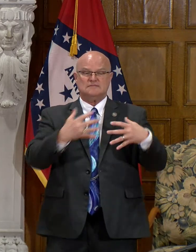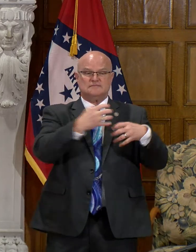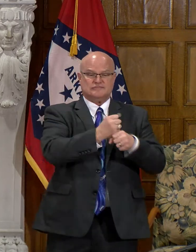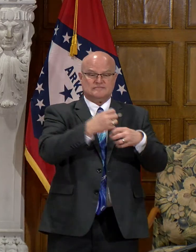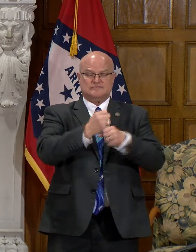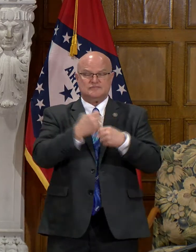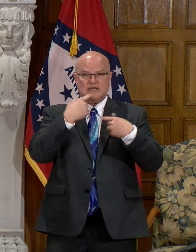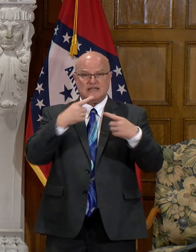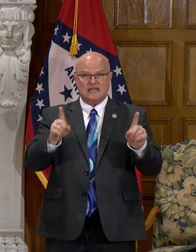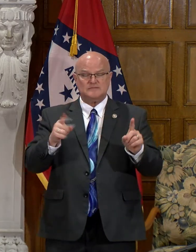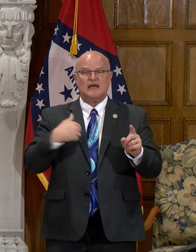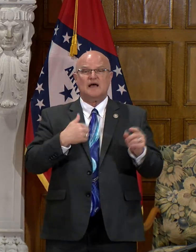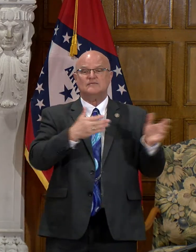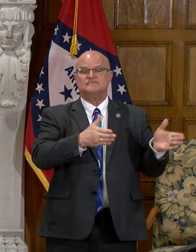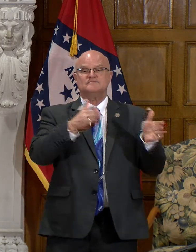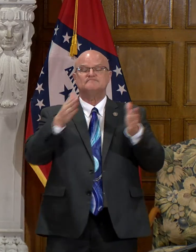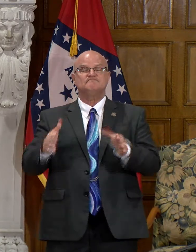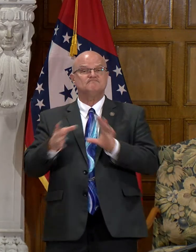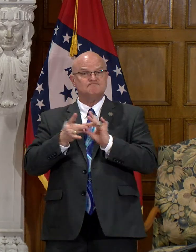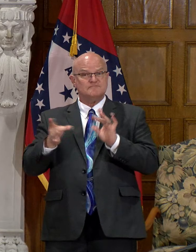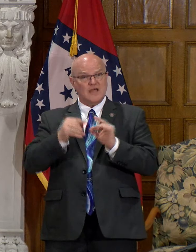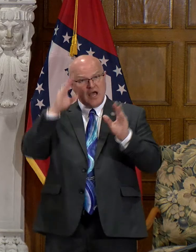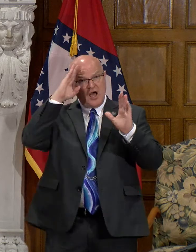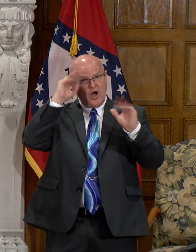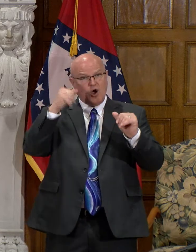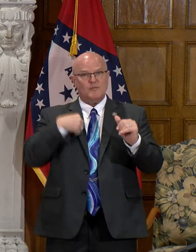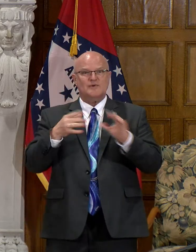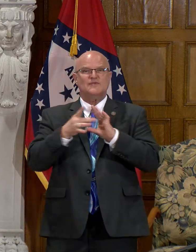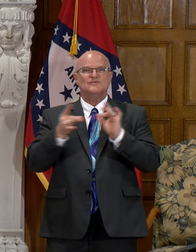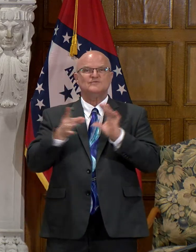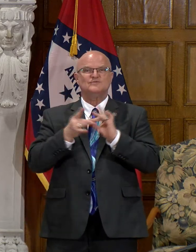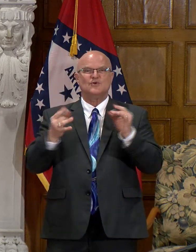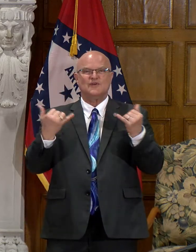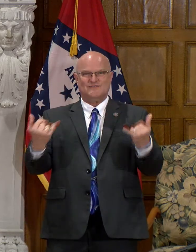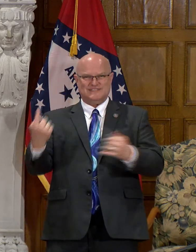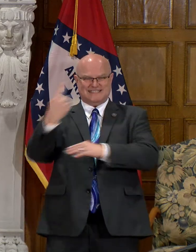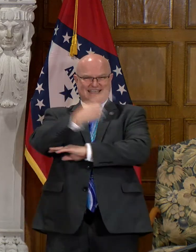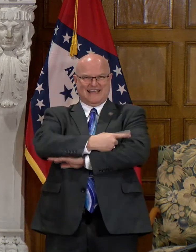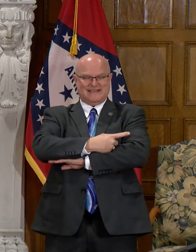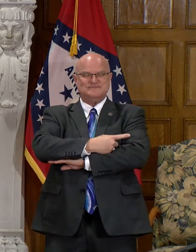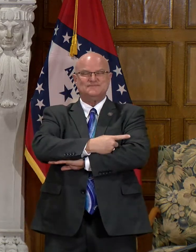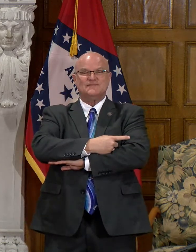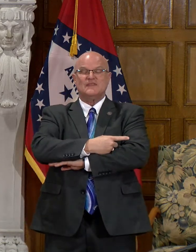brief announcements, I wanted to cover something that I hope will be the storyline of the day,